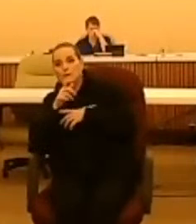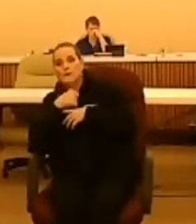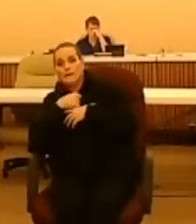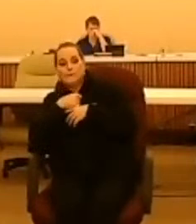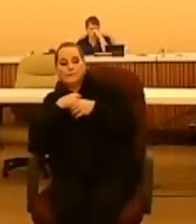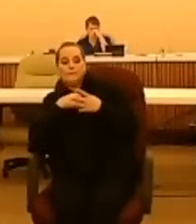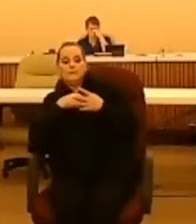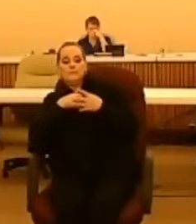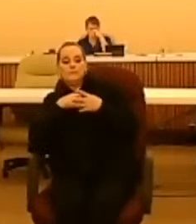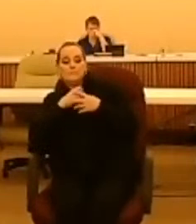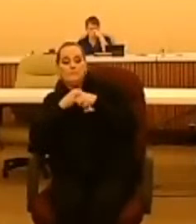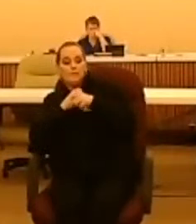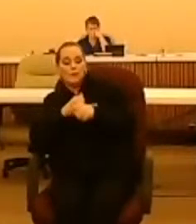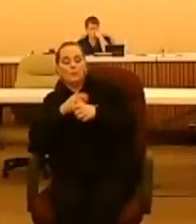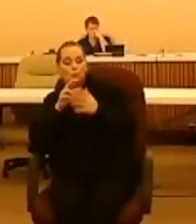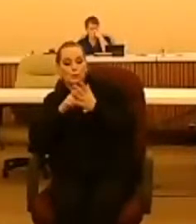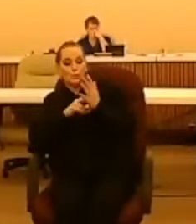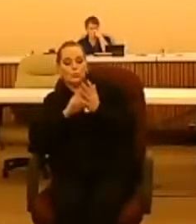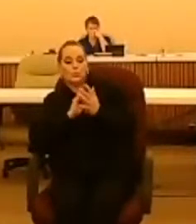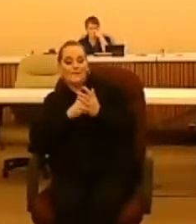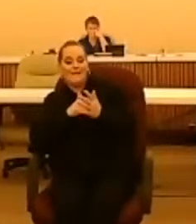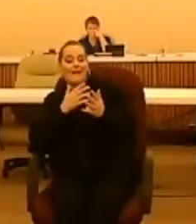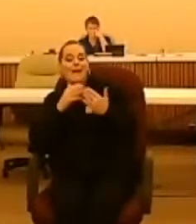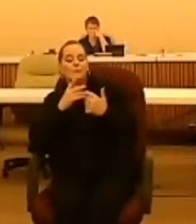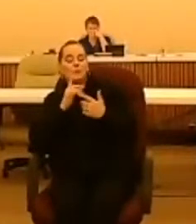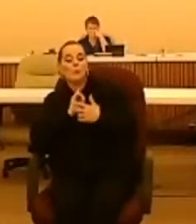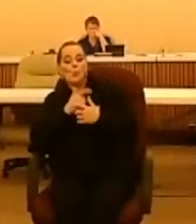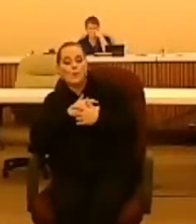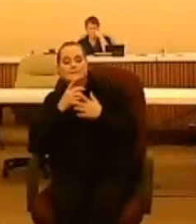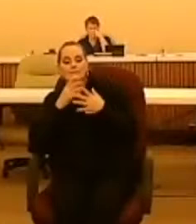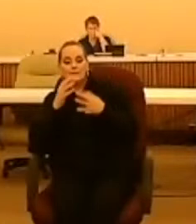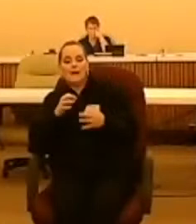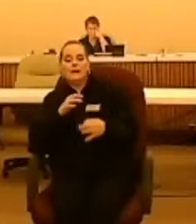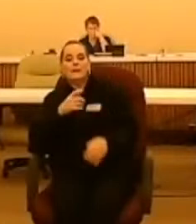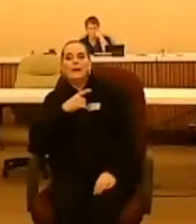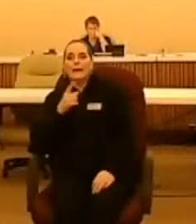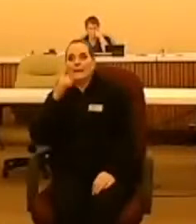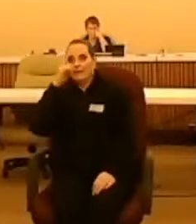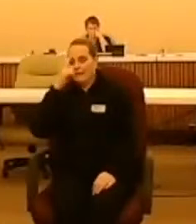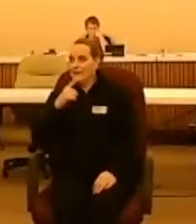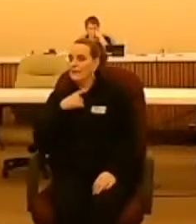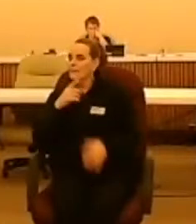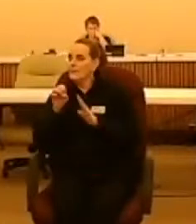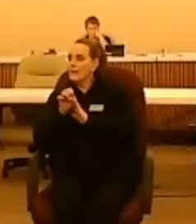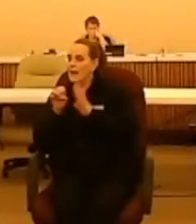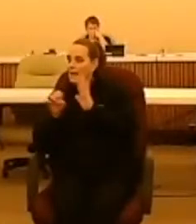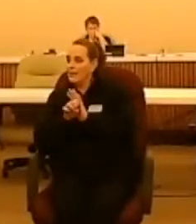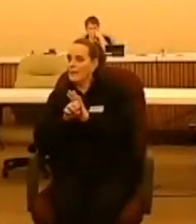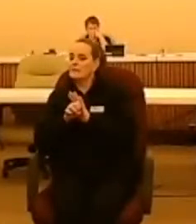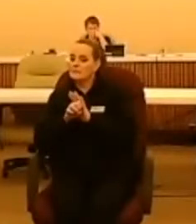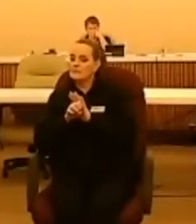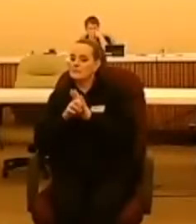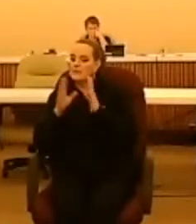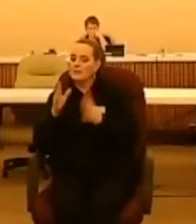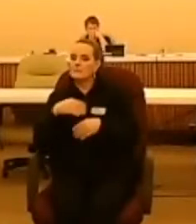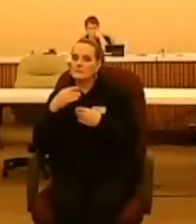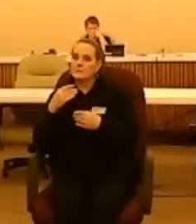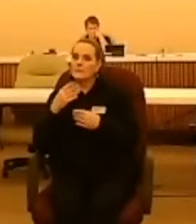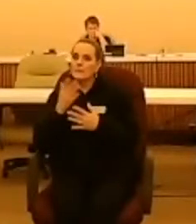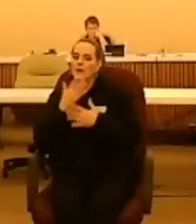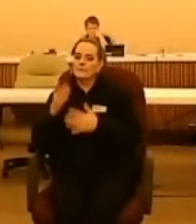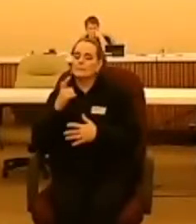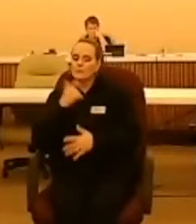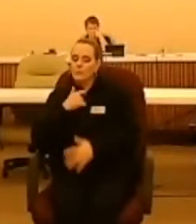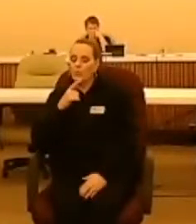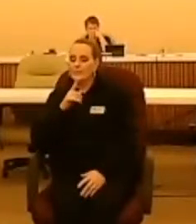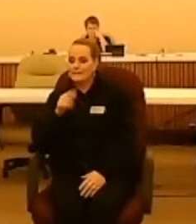whatever rules we lay out. Right. And I think the ethics board's presumption is for